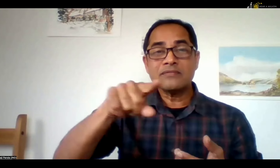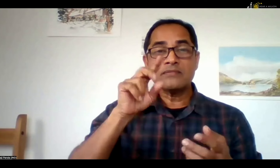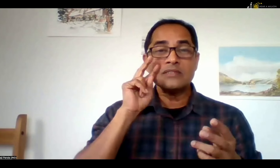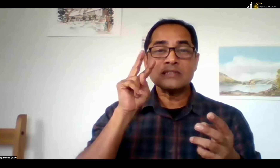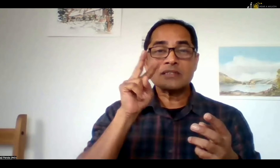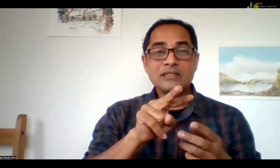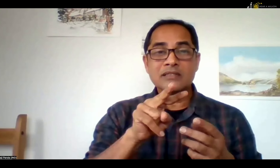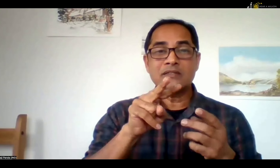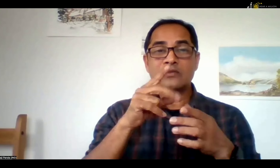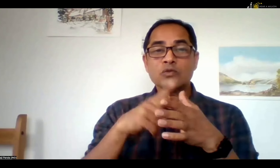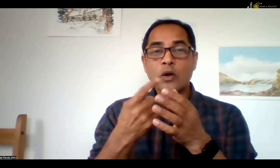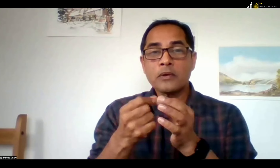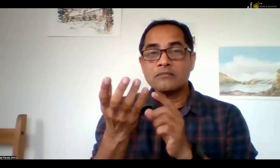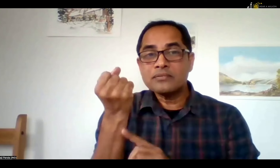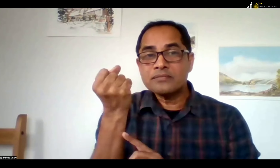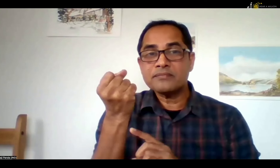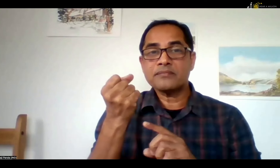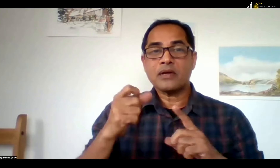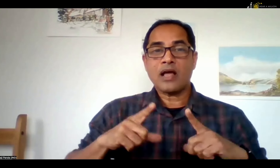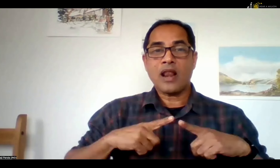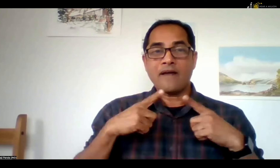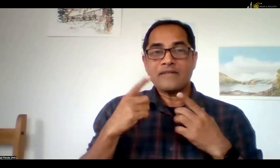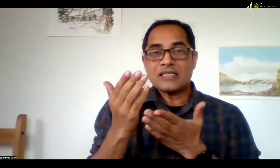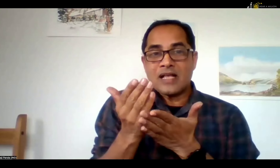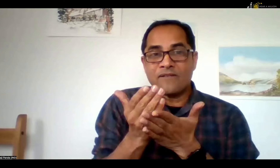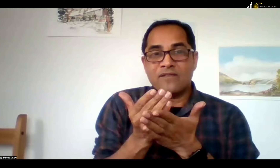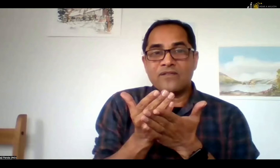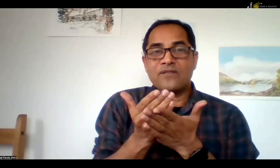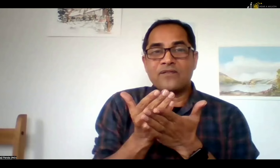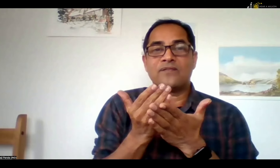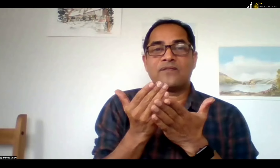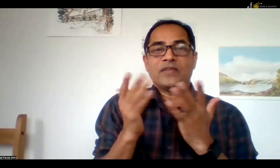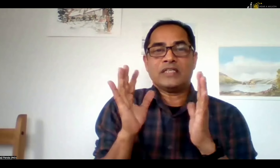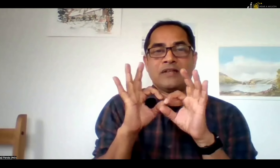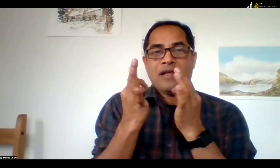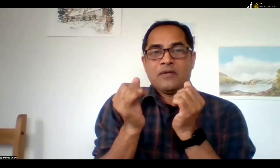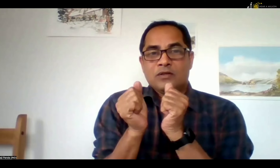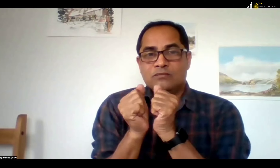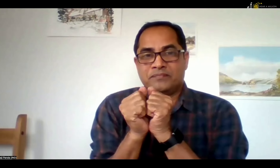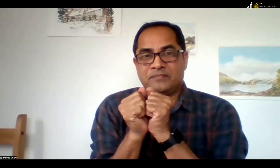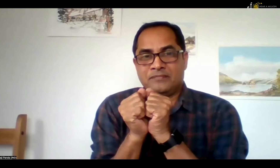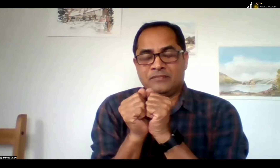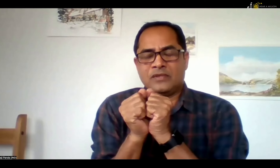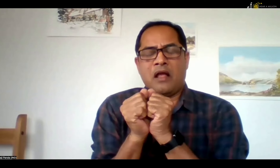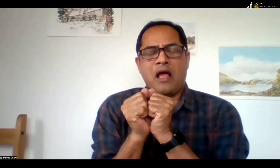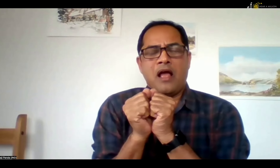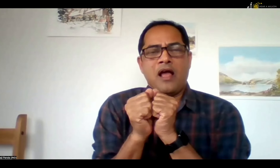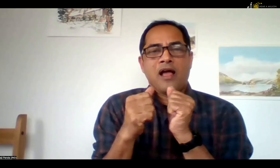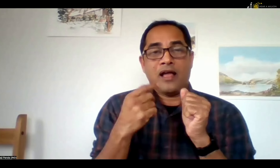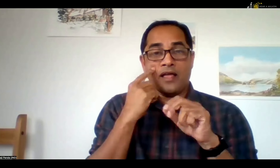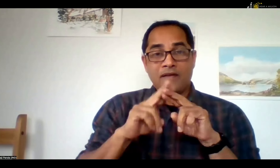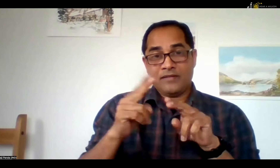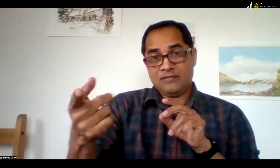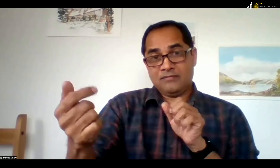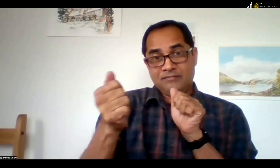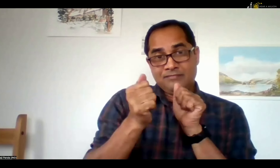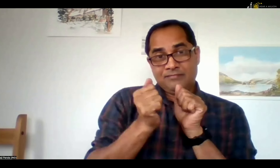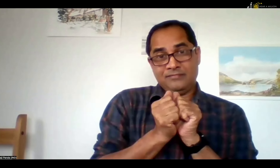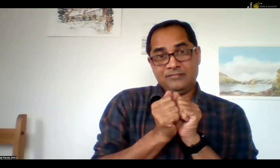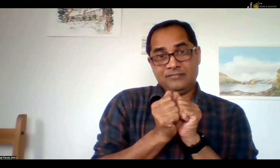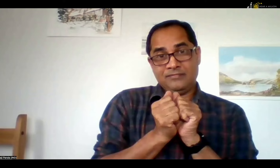we, us deaf people. Just thinking about getting a job and saving your life and your family and making the